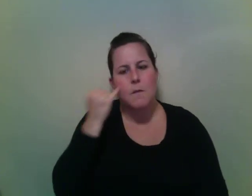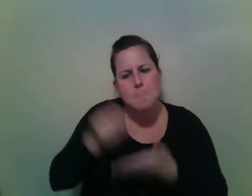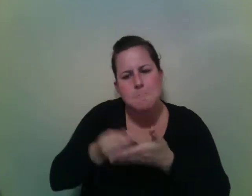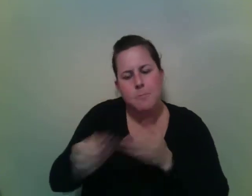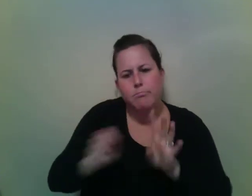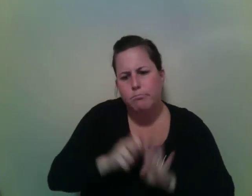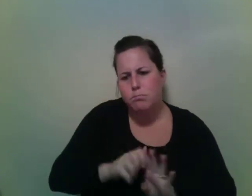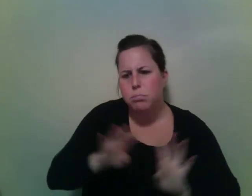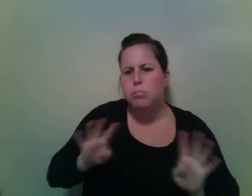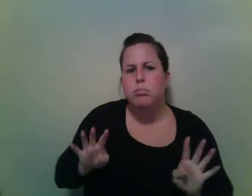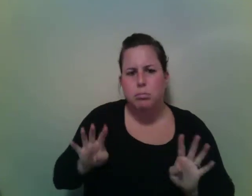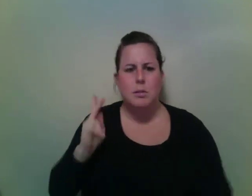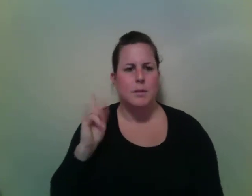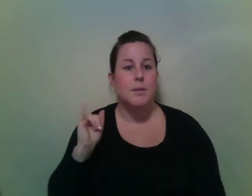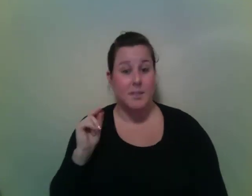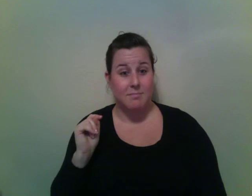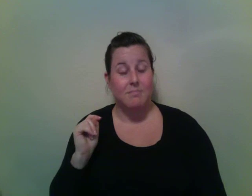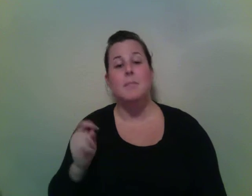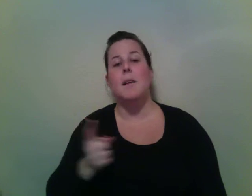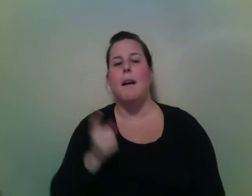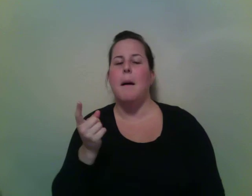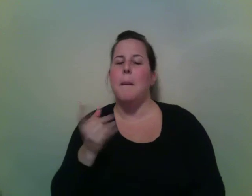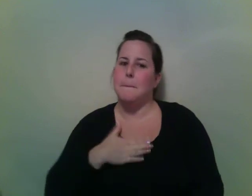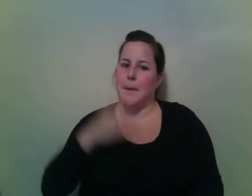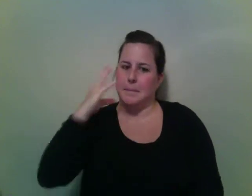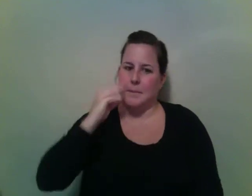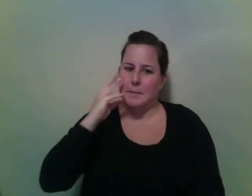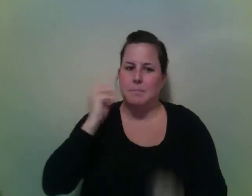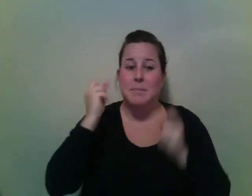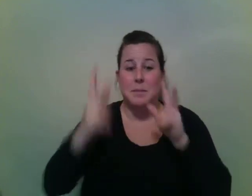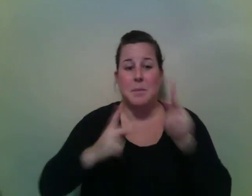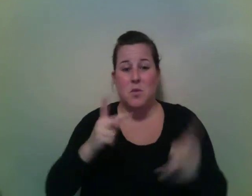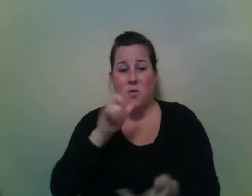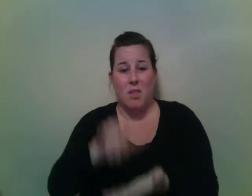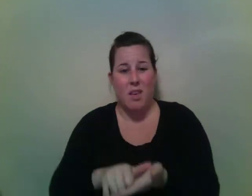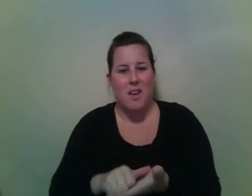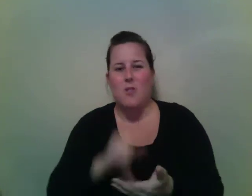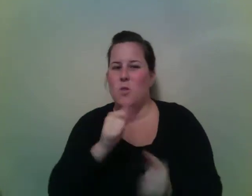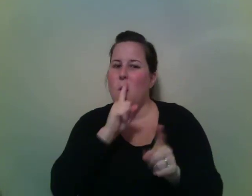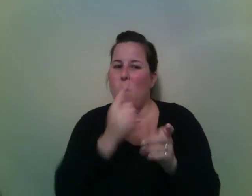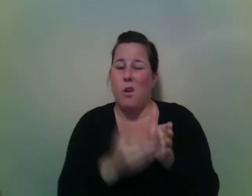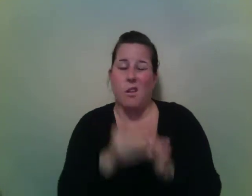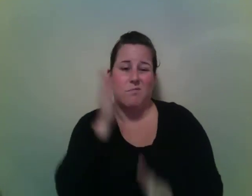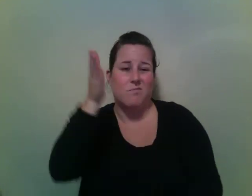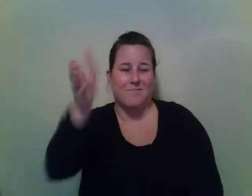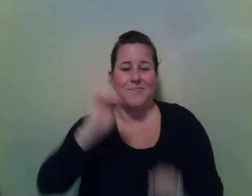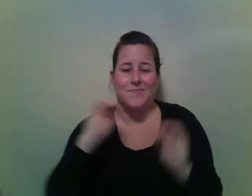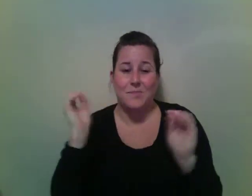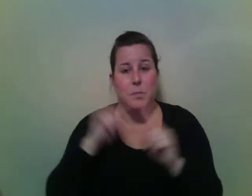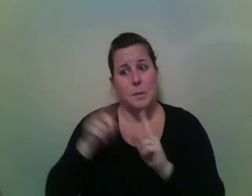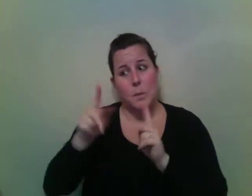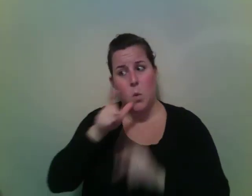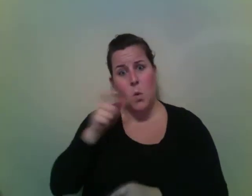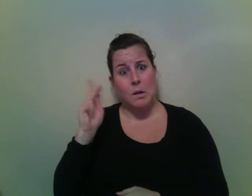the kit. I find that many times people that do that do not reorder, whereas the ones that have the kit have an